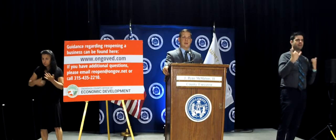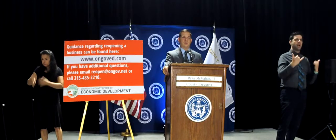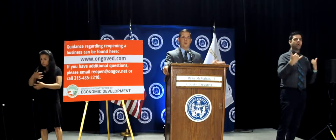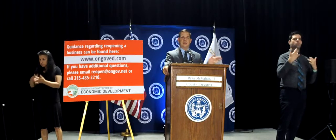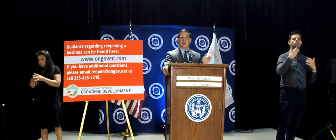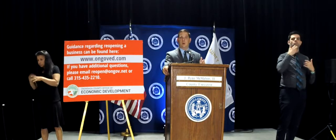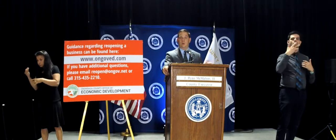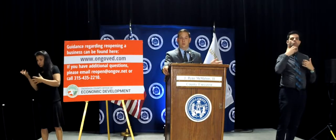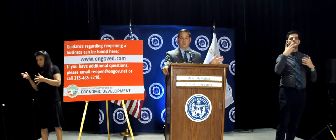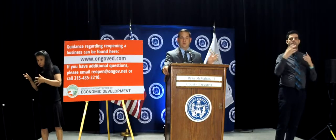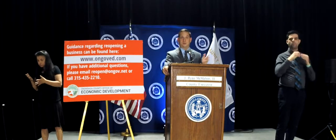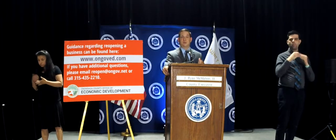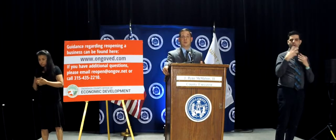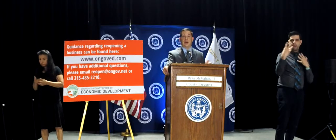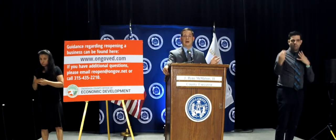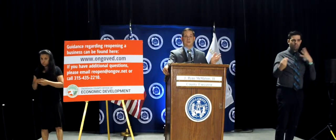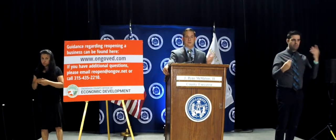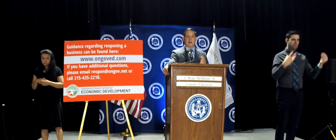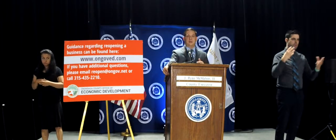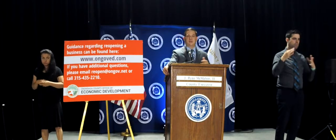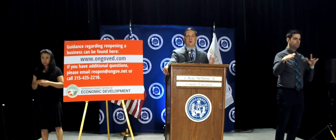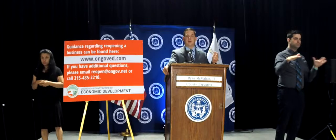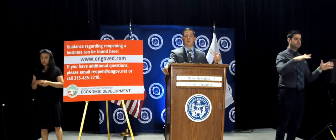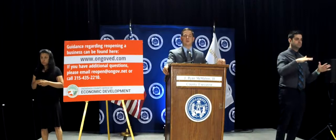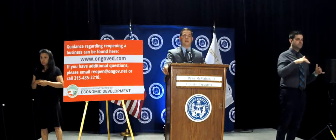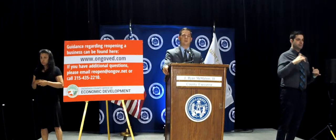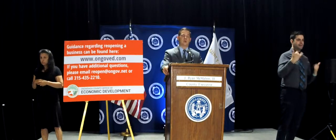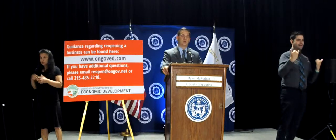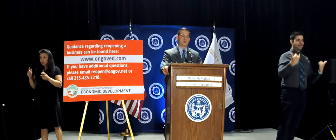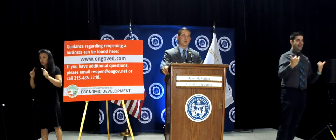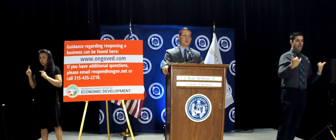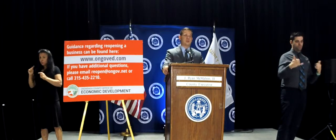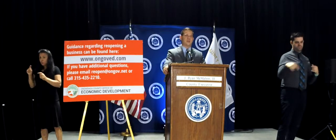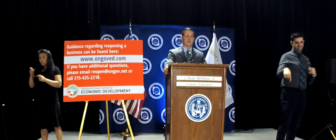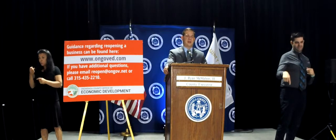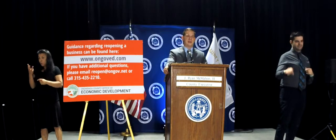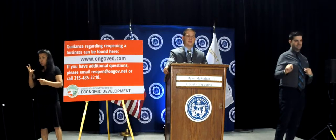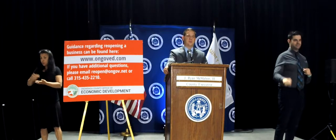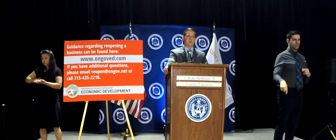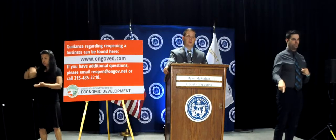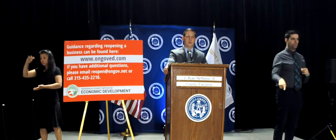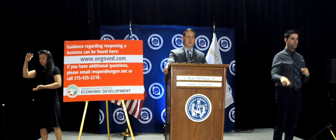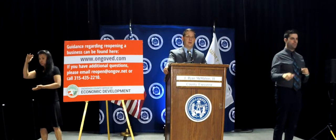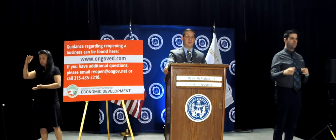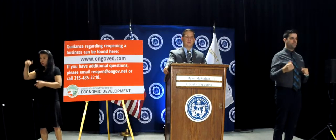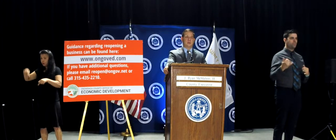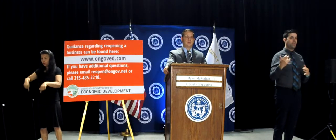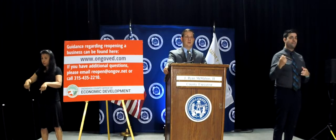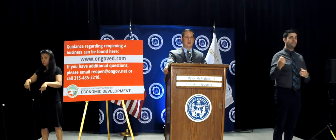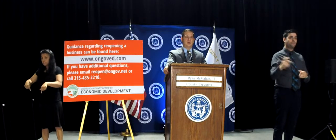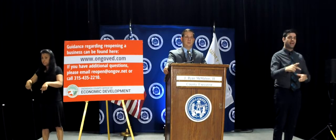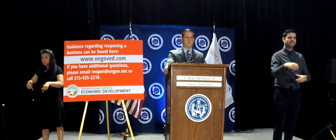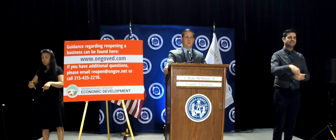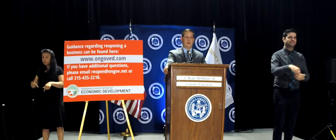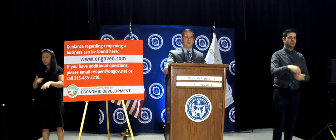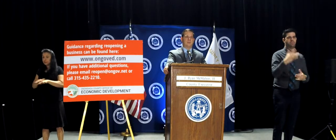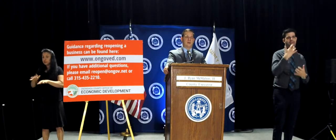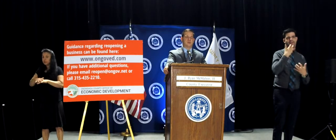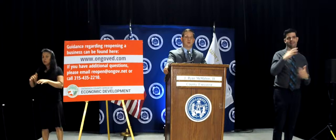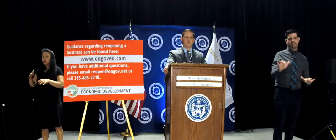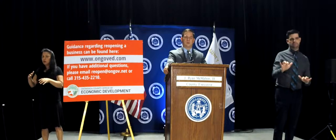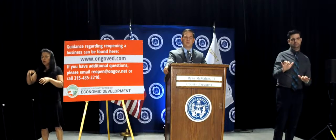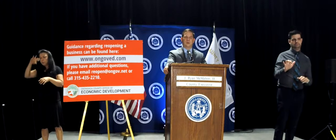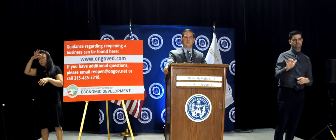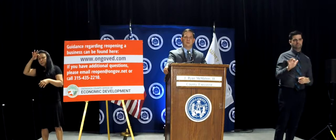this is kind of when they go indoors. It's too hot outside. They spend a lot more time indoors. So I think that it has something to do with it. I think I'm